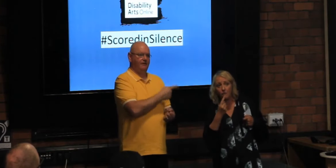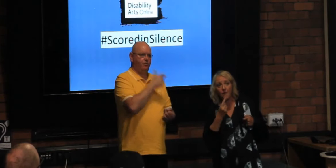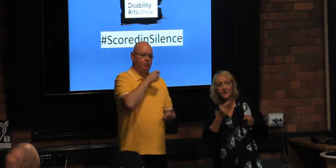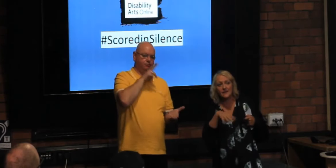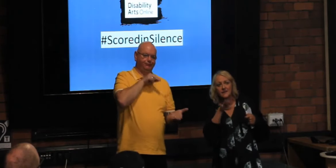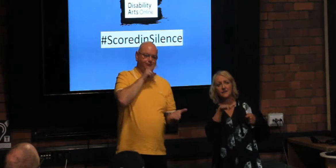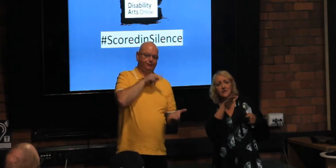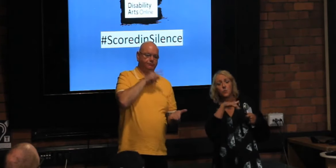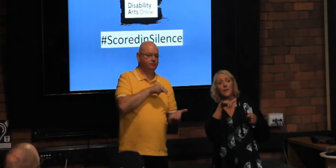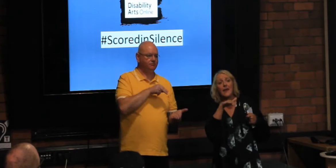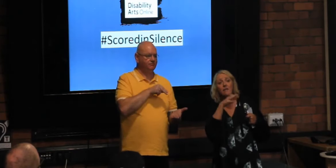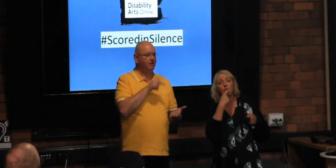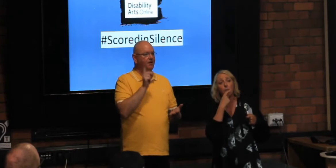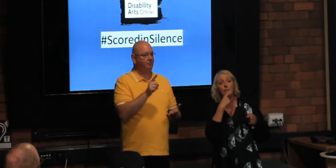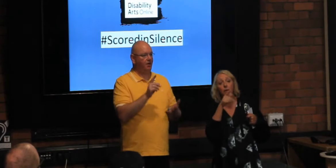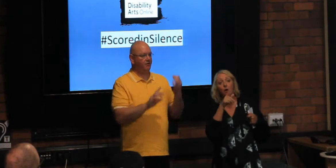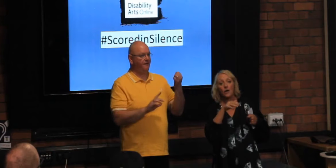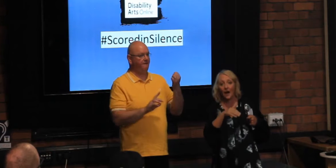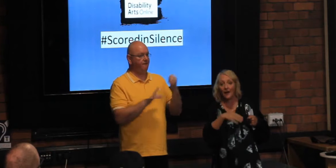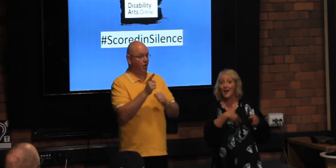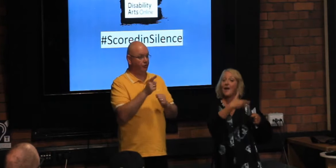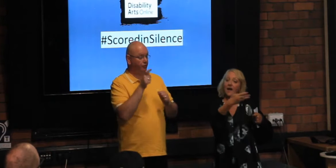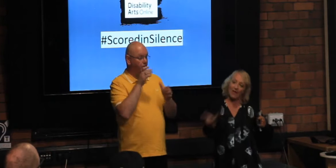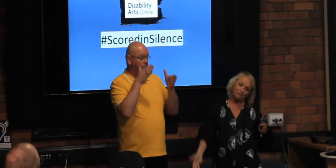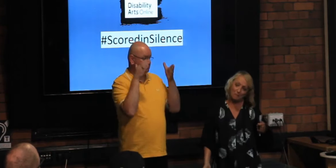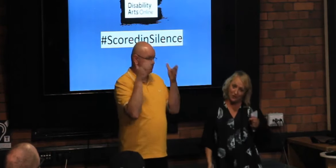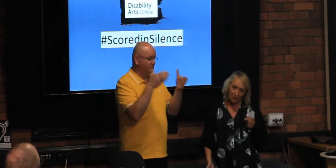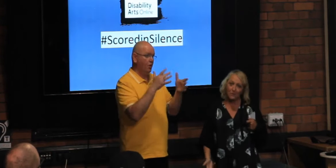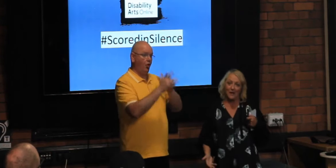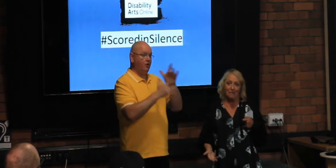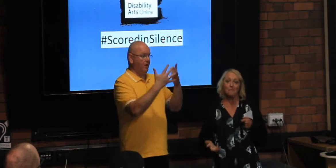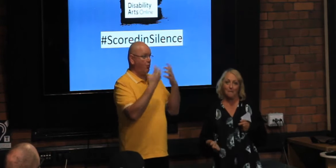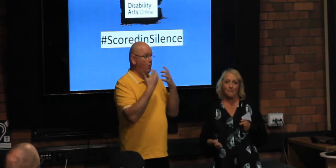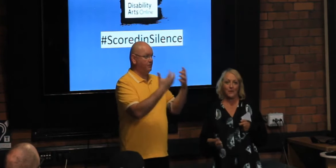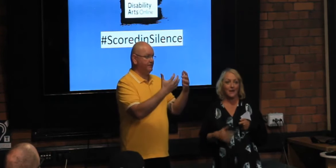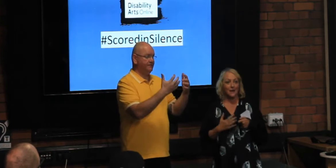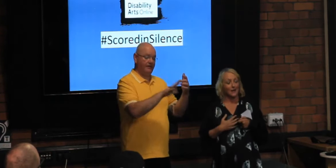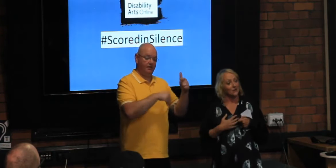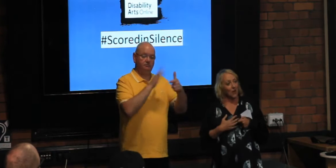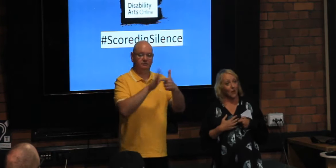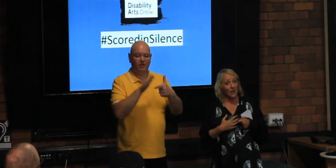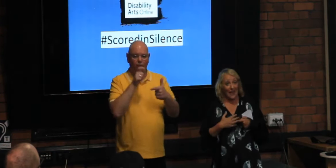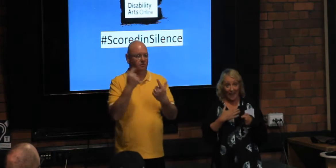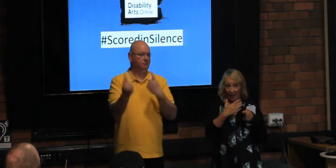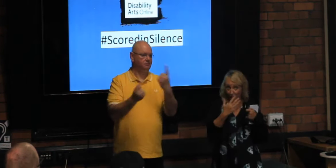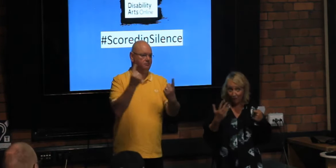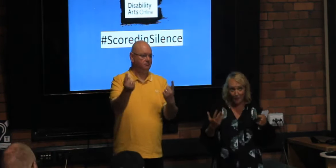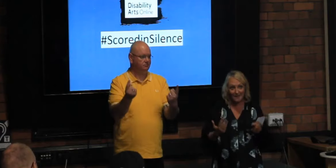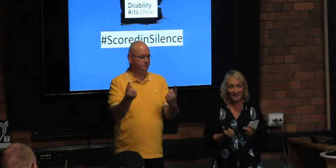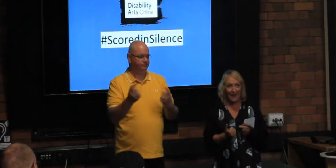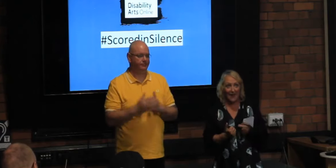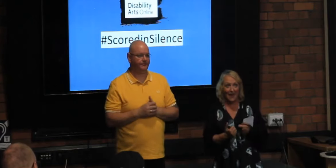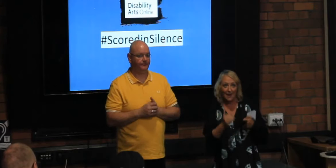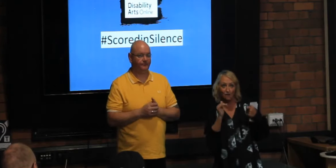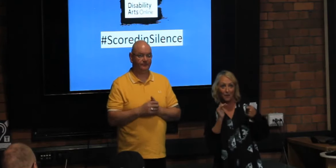But in the first instance, we'll be hearing from people online and then from you in the room. So, if